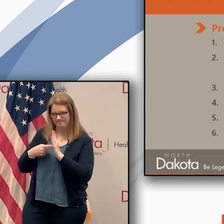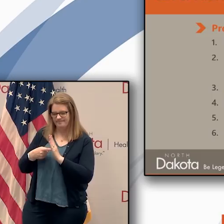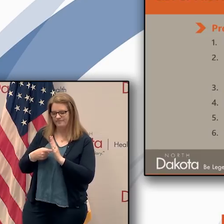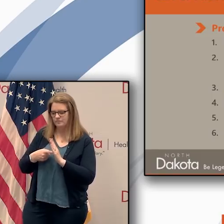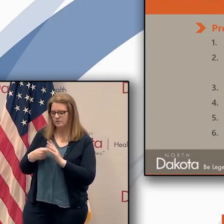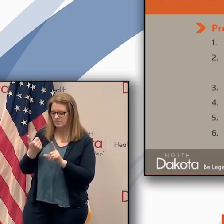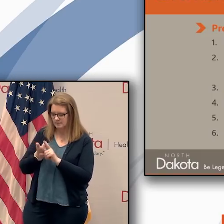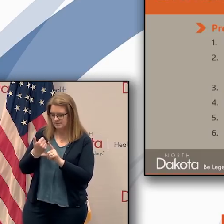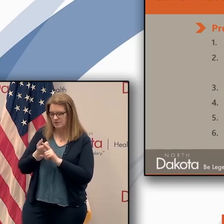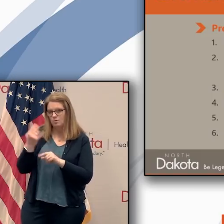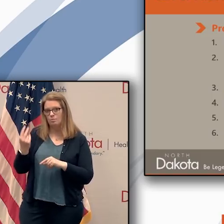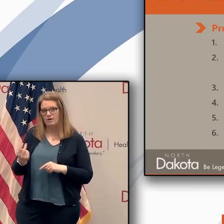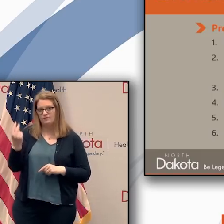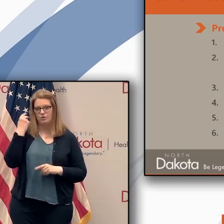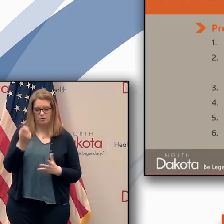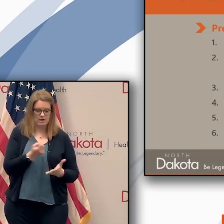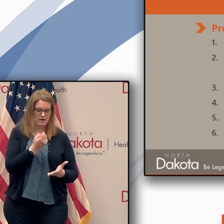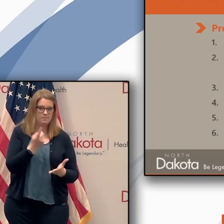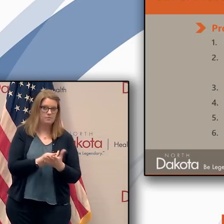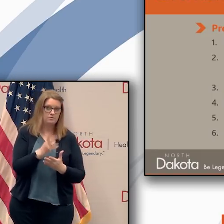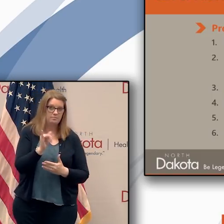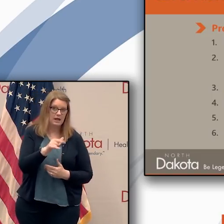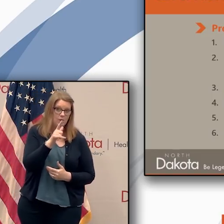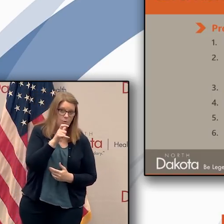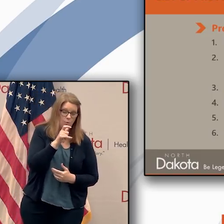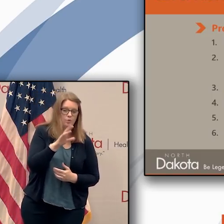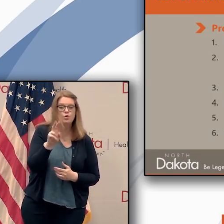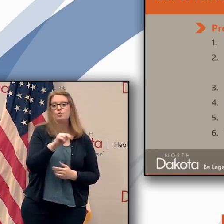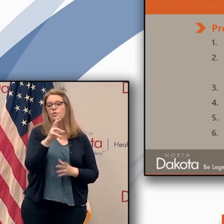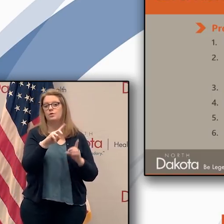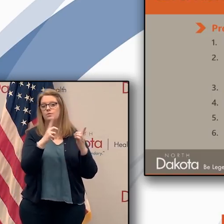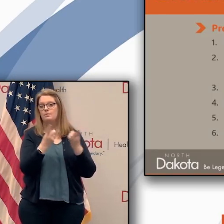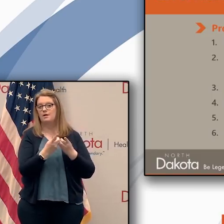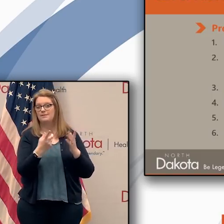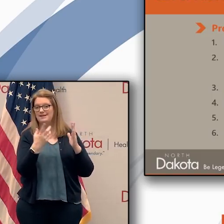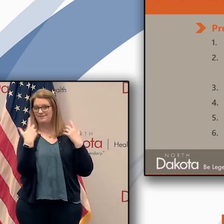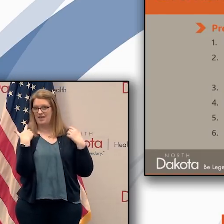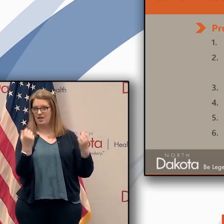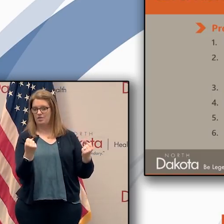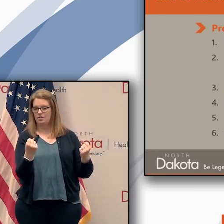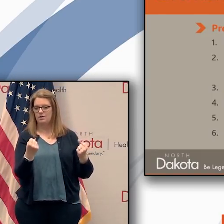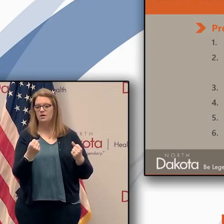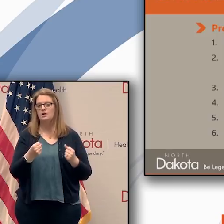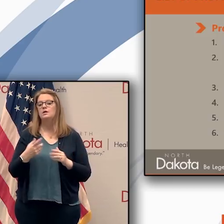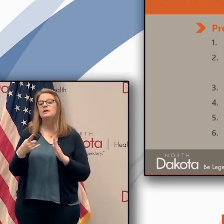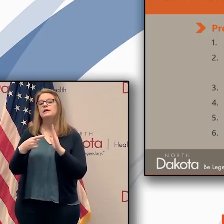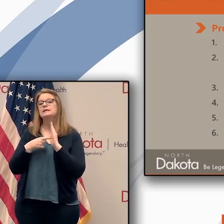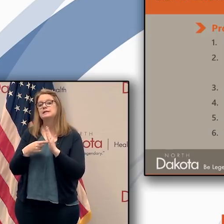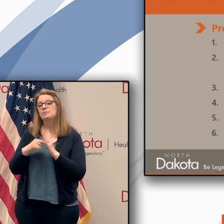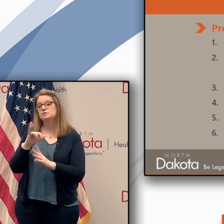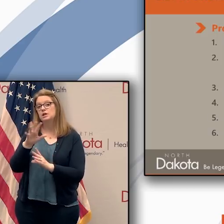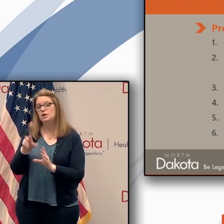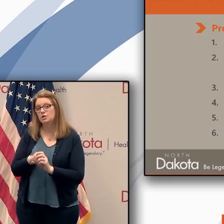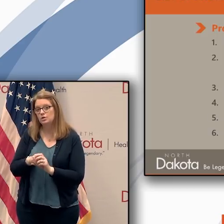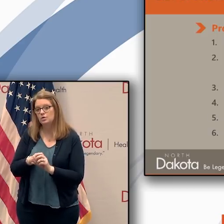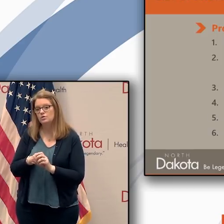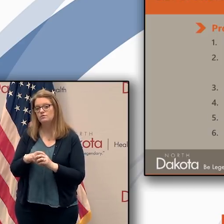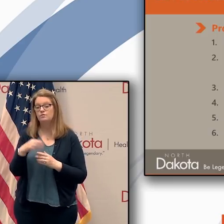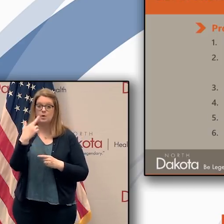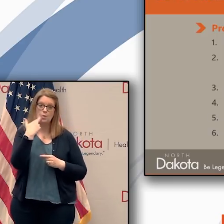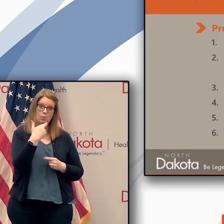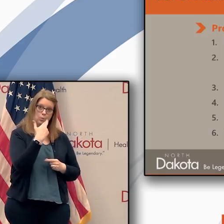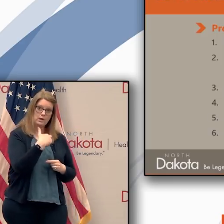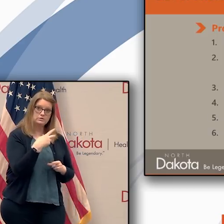and approved by the North Dakota Department of Health. Examples of business-specific protocols include for